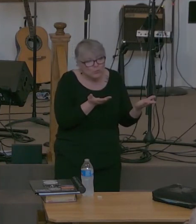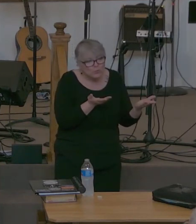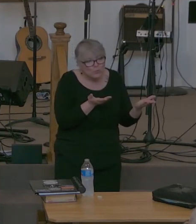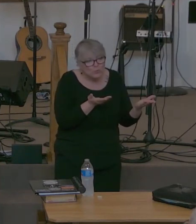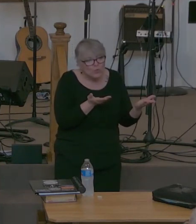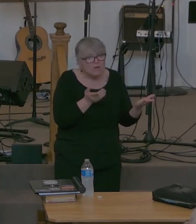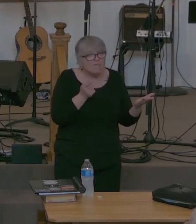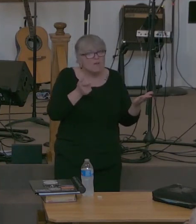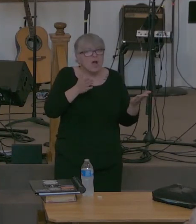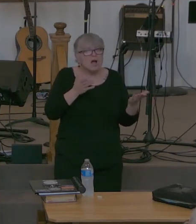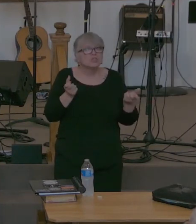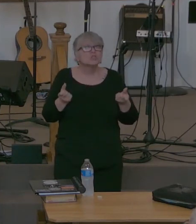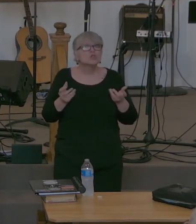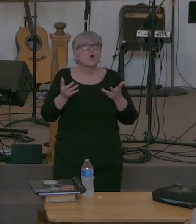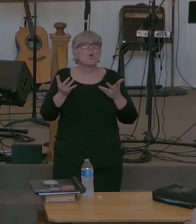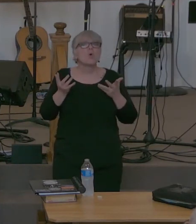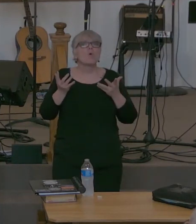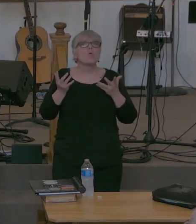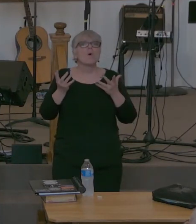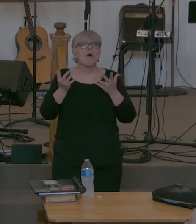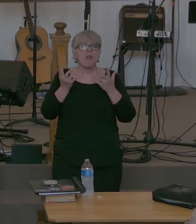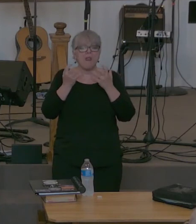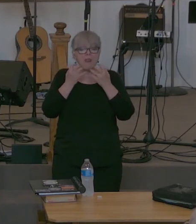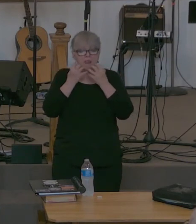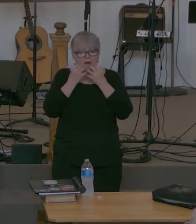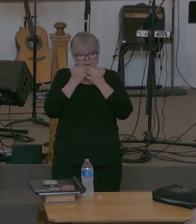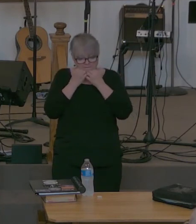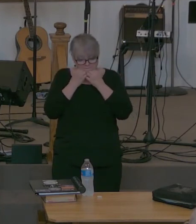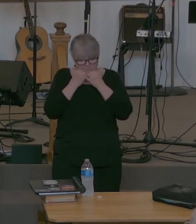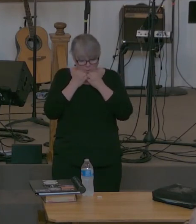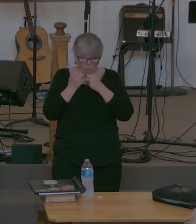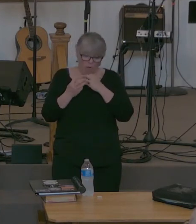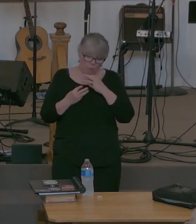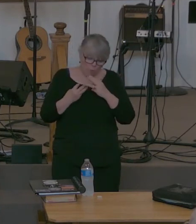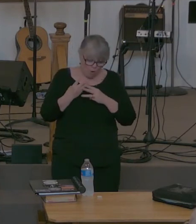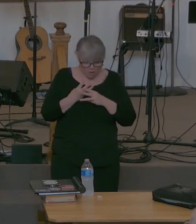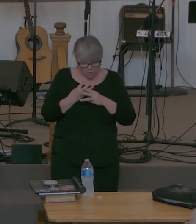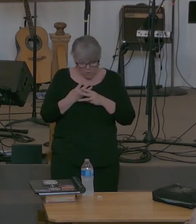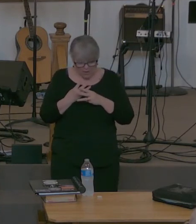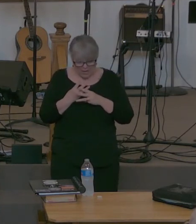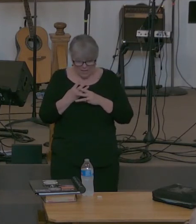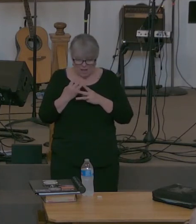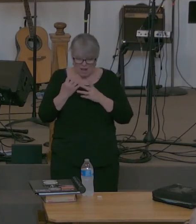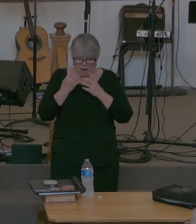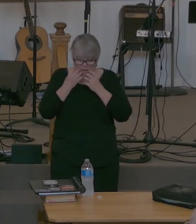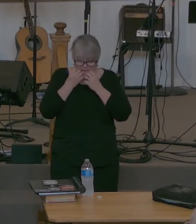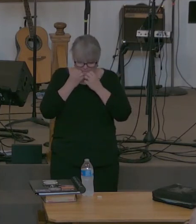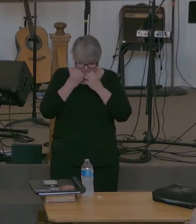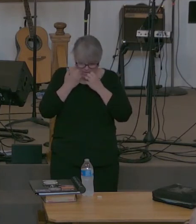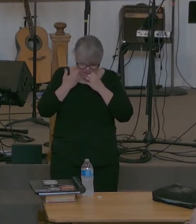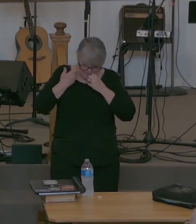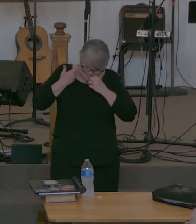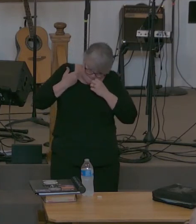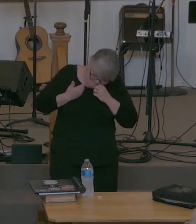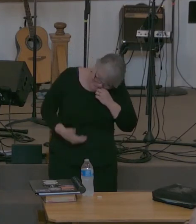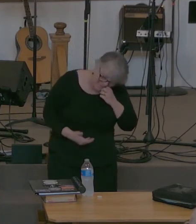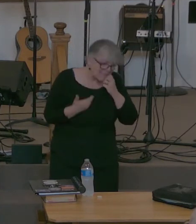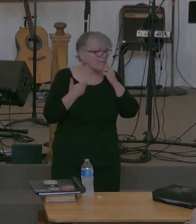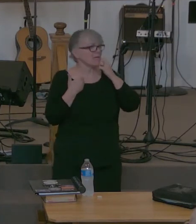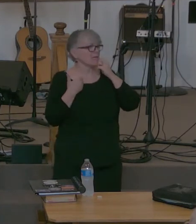For God so loved, it says the world, but take the world out of there, put your name in there. For God so